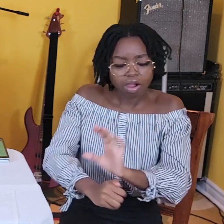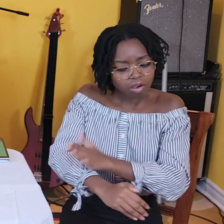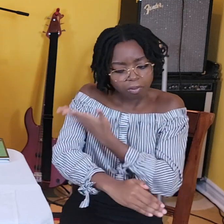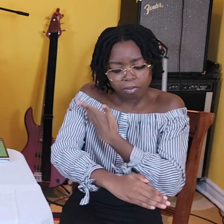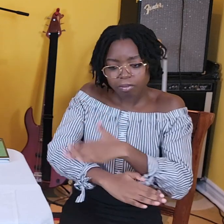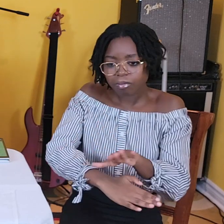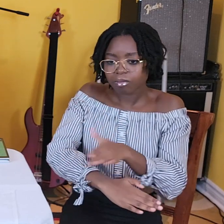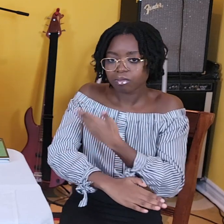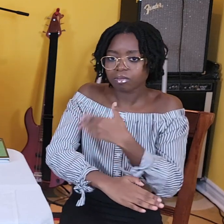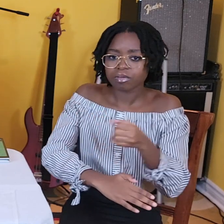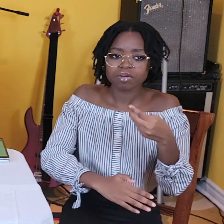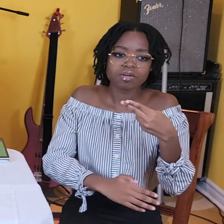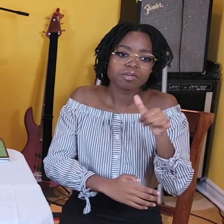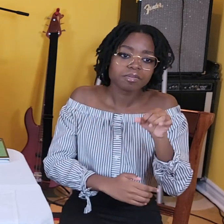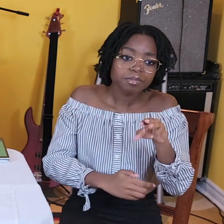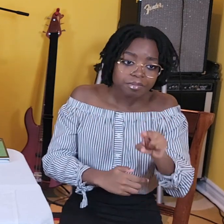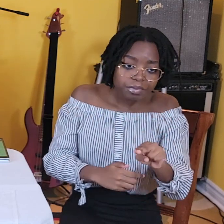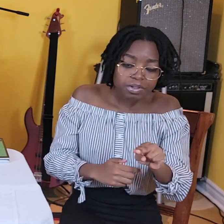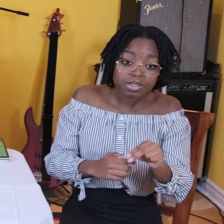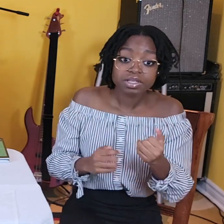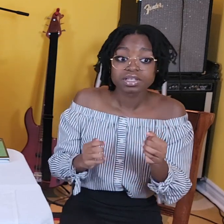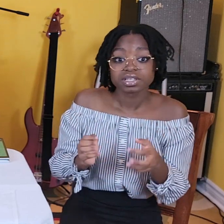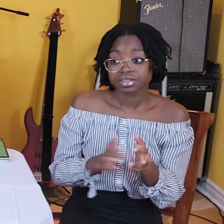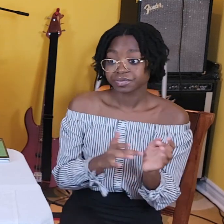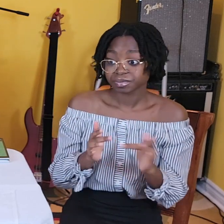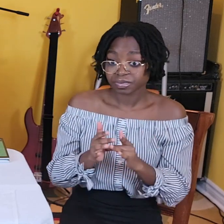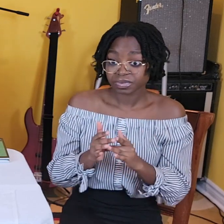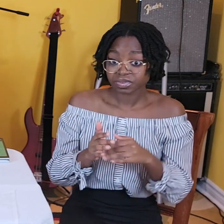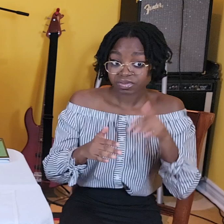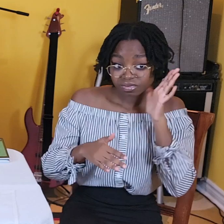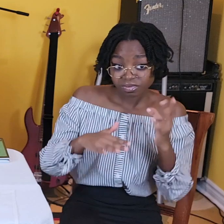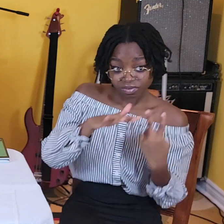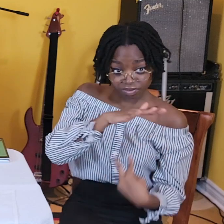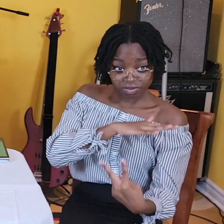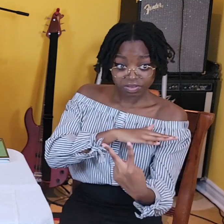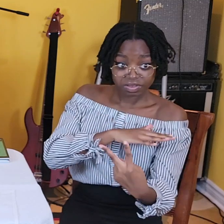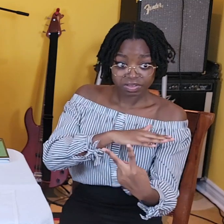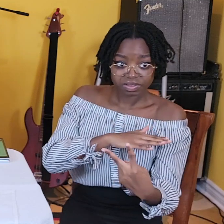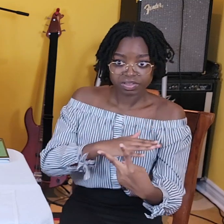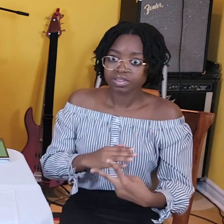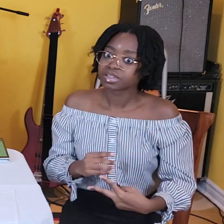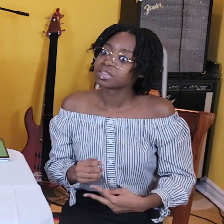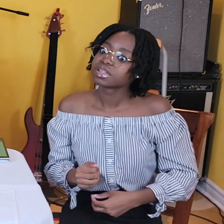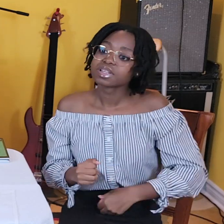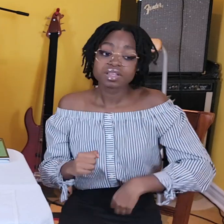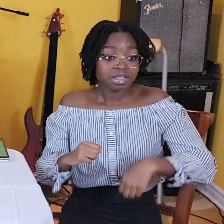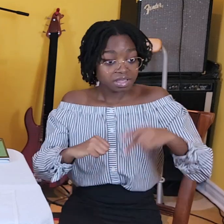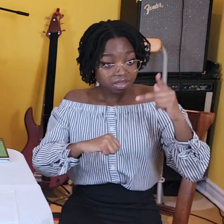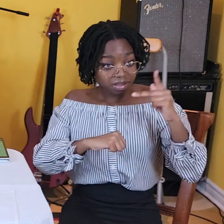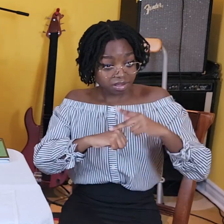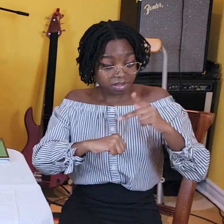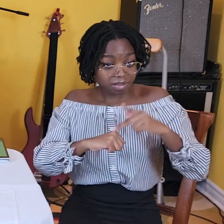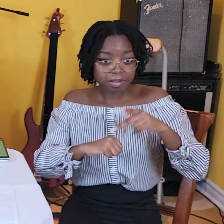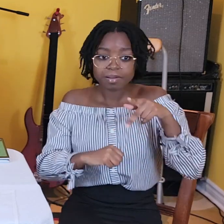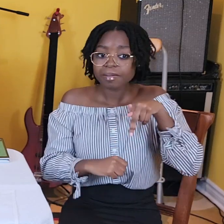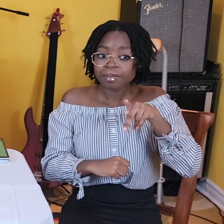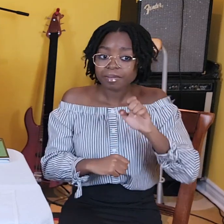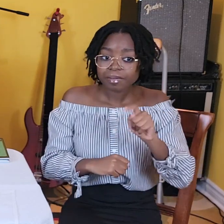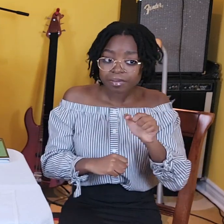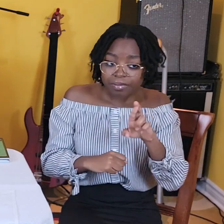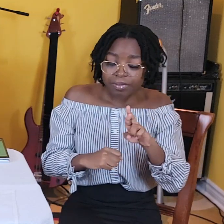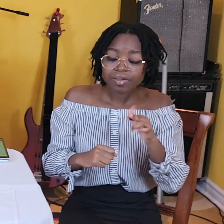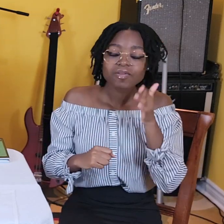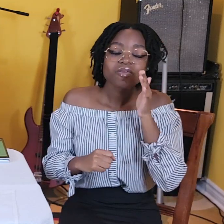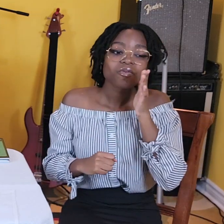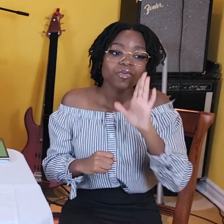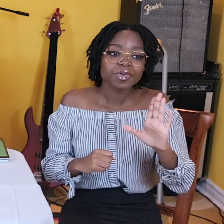Jesus predicted, prophesied that Peter was going to betray, was going to deny him.